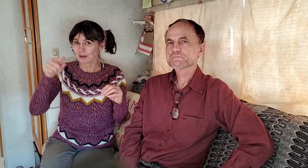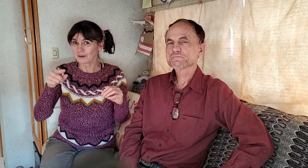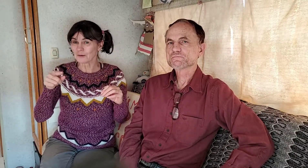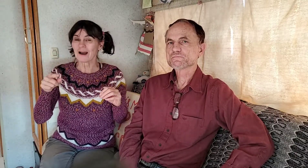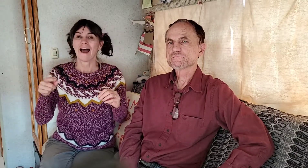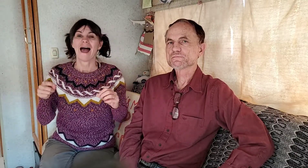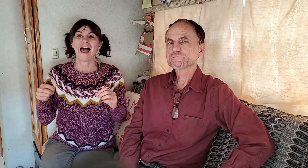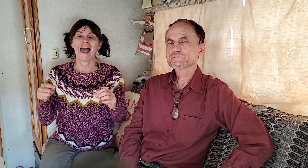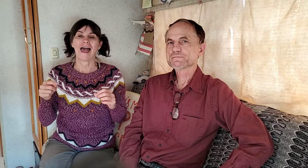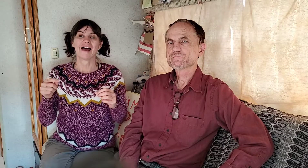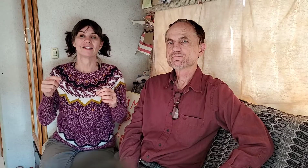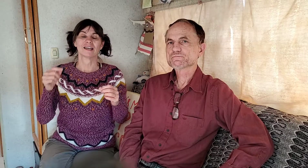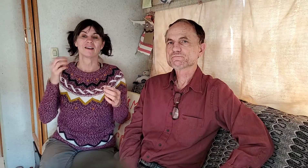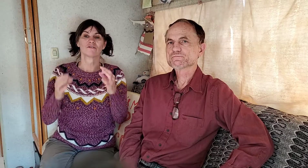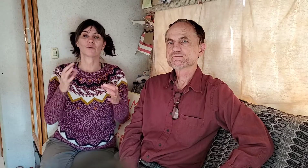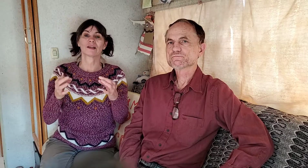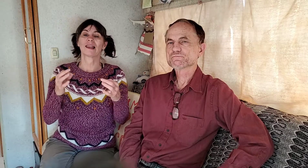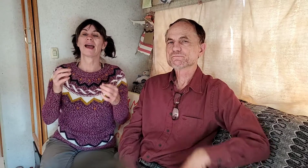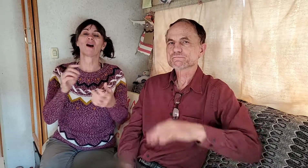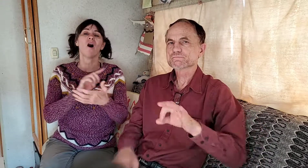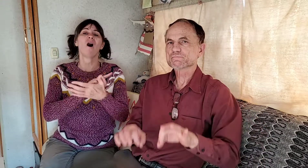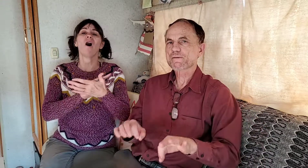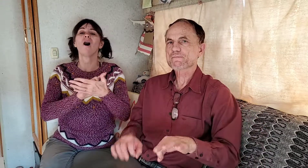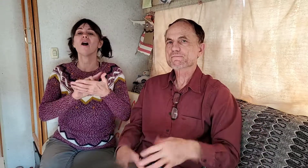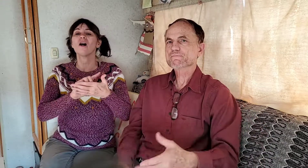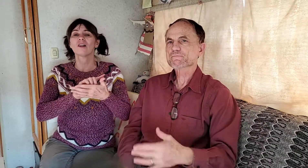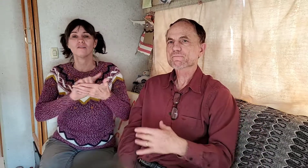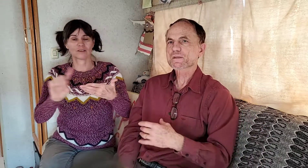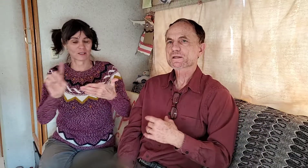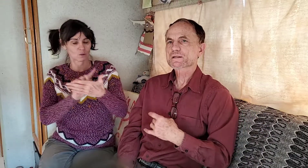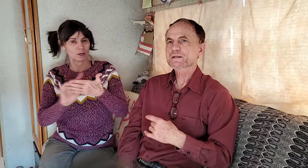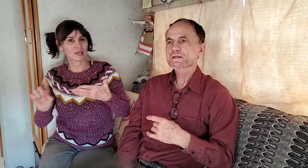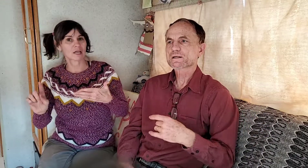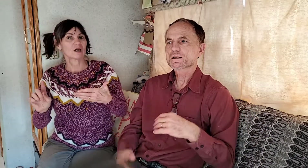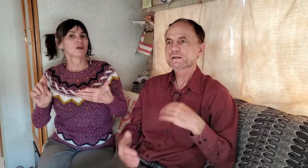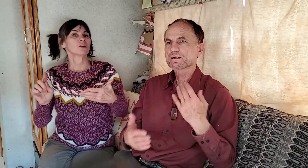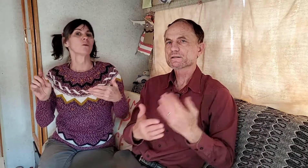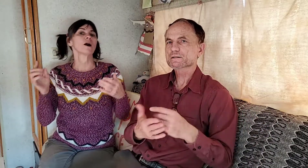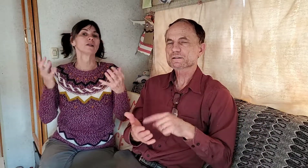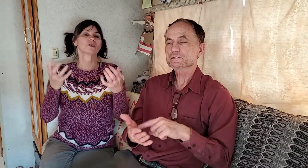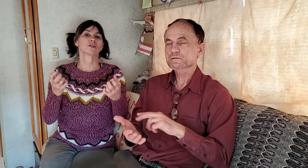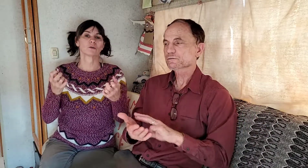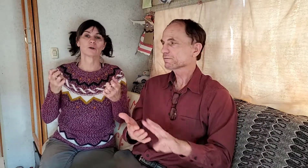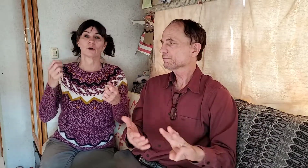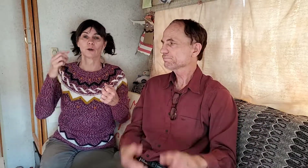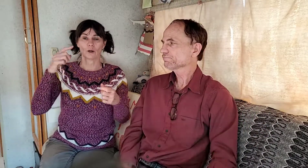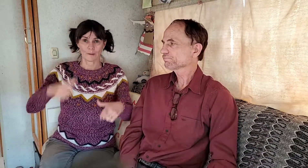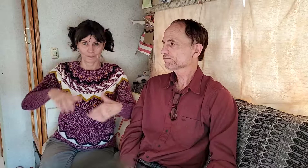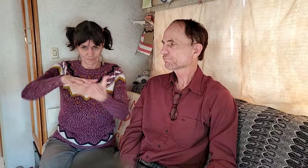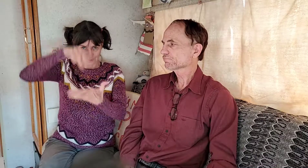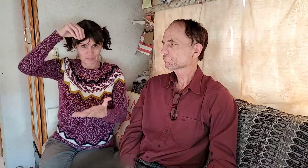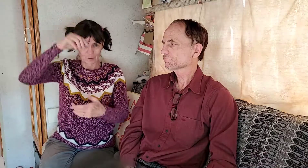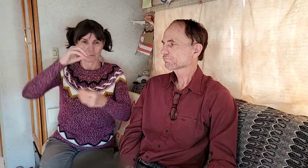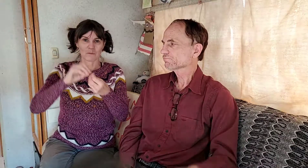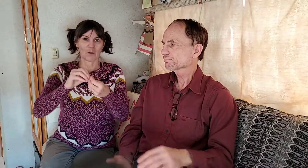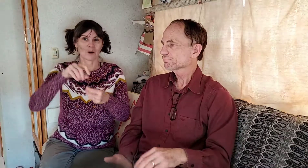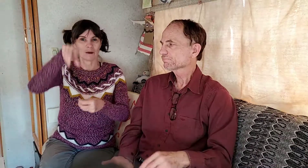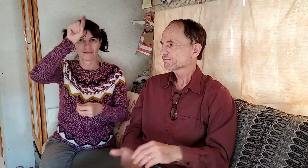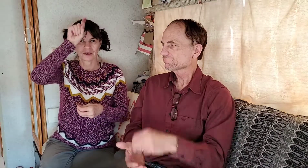you. And if you would like all of this week, you wanted to learn more about the